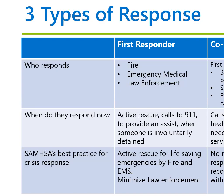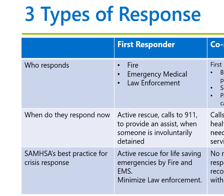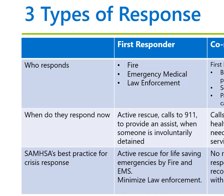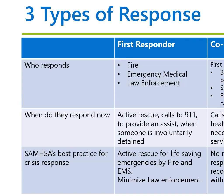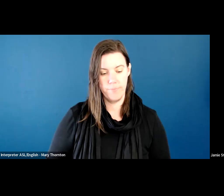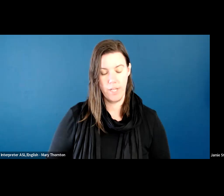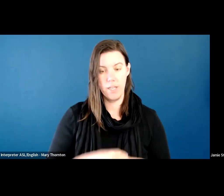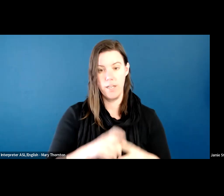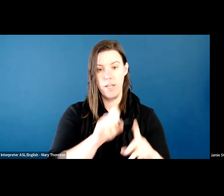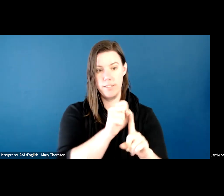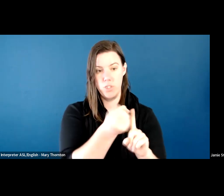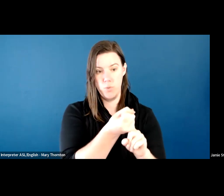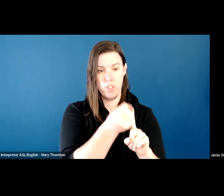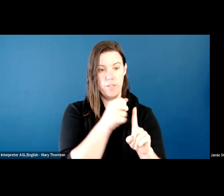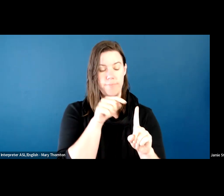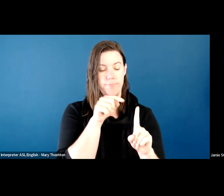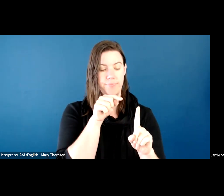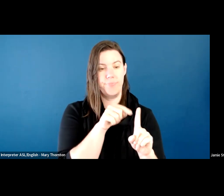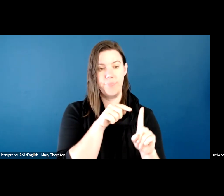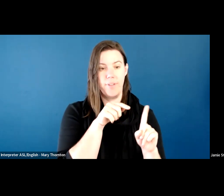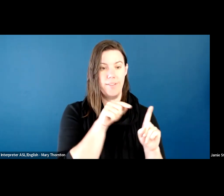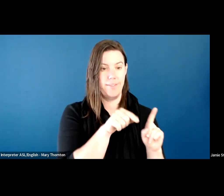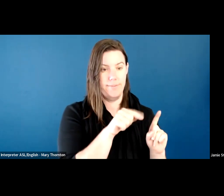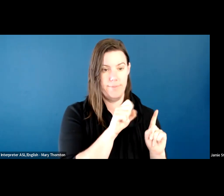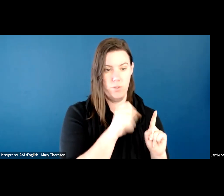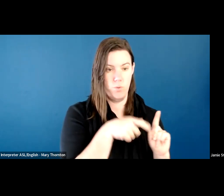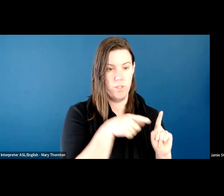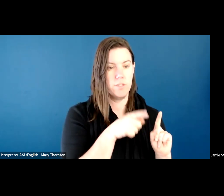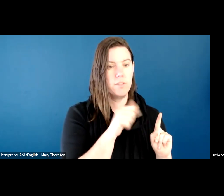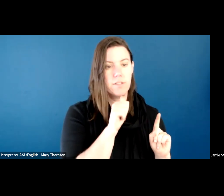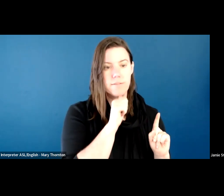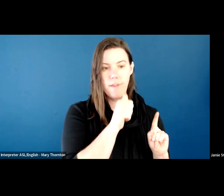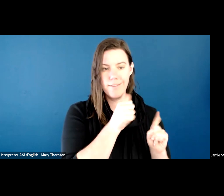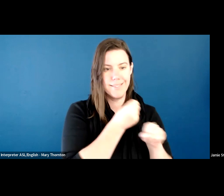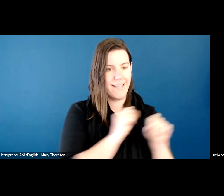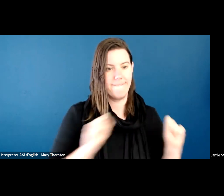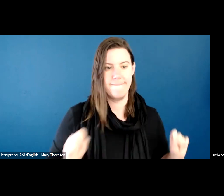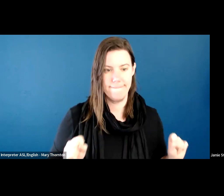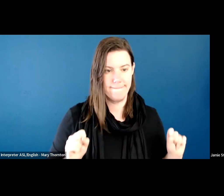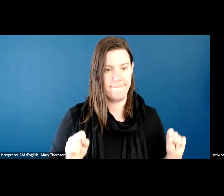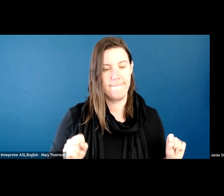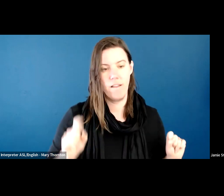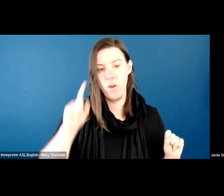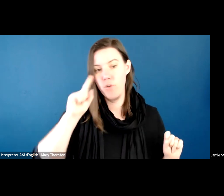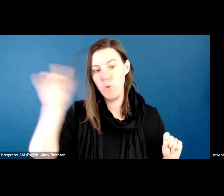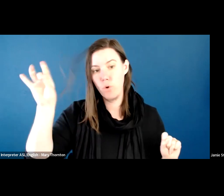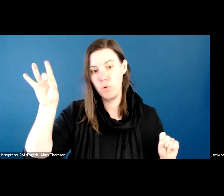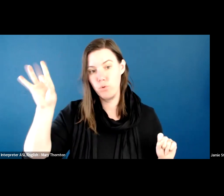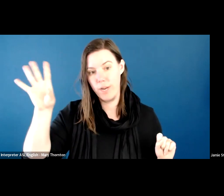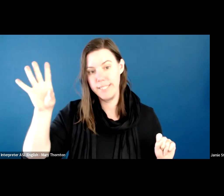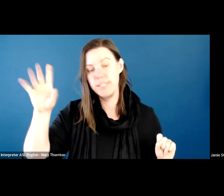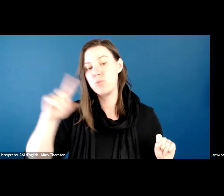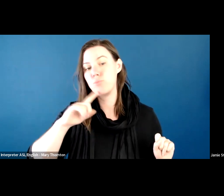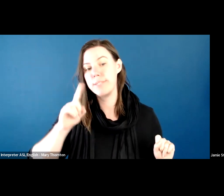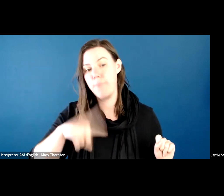unsafe for crisis responders to respond in the community without support